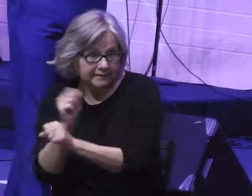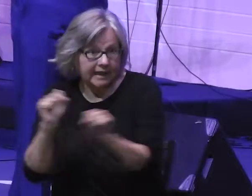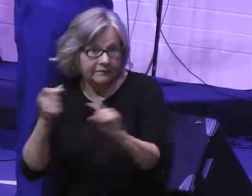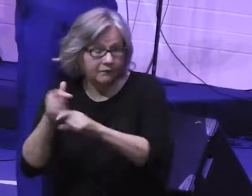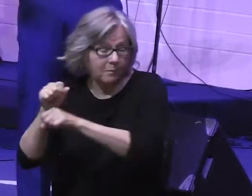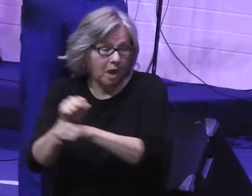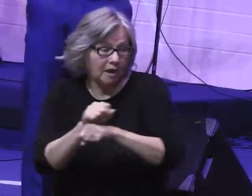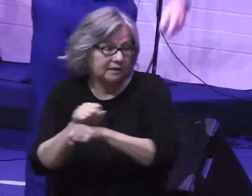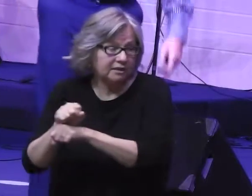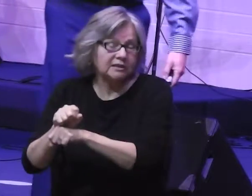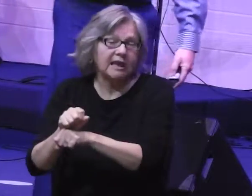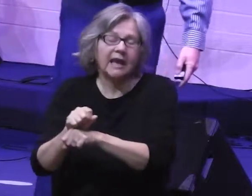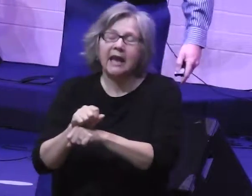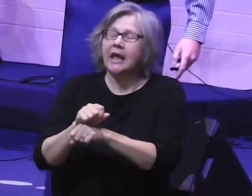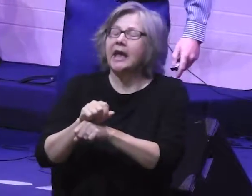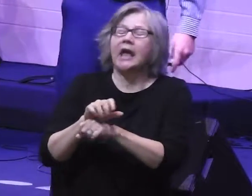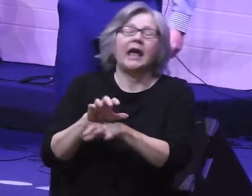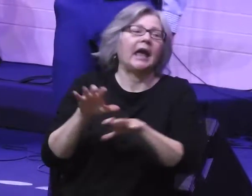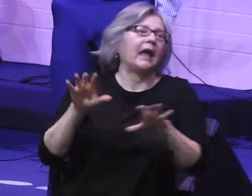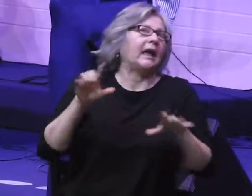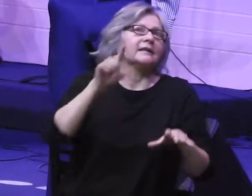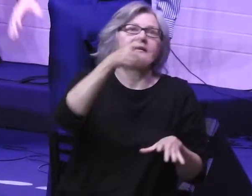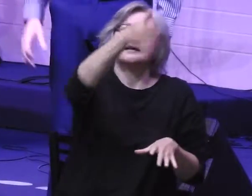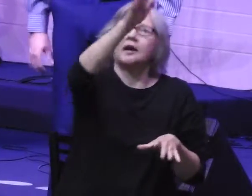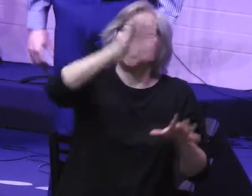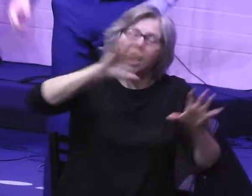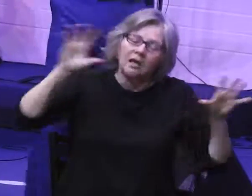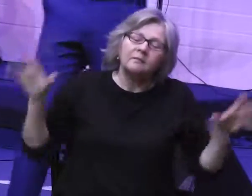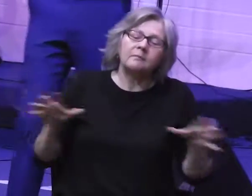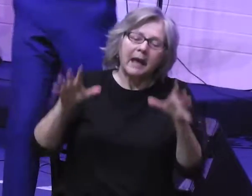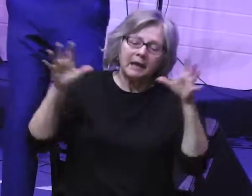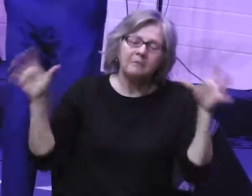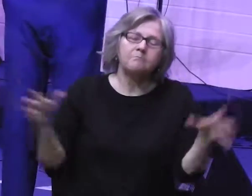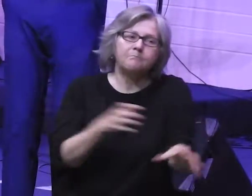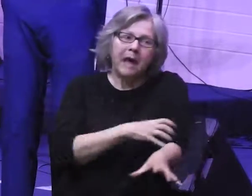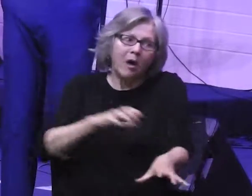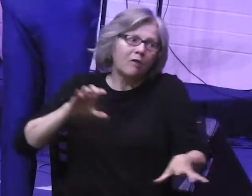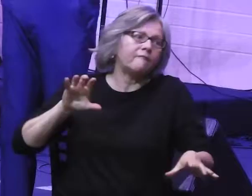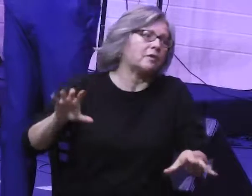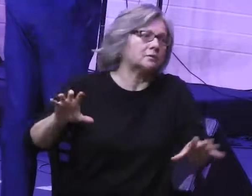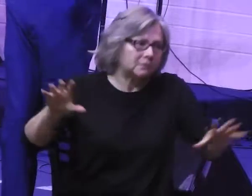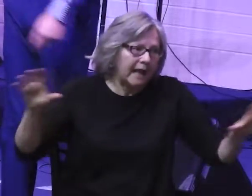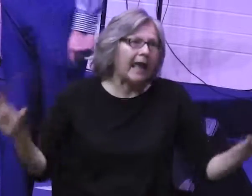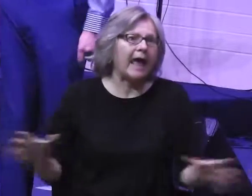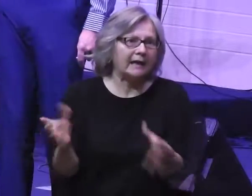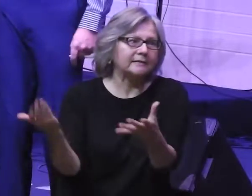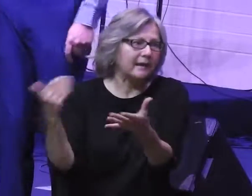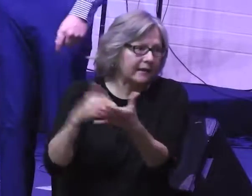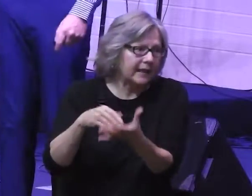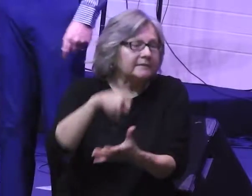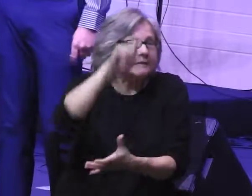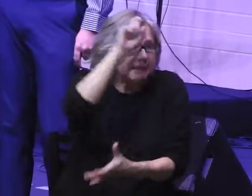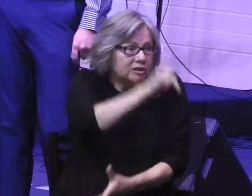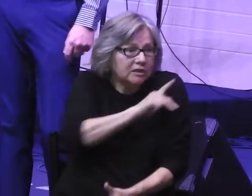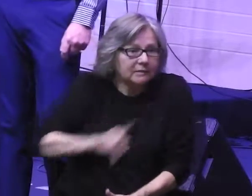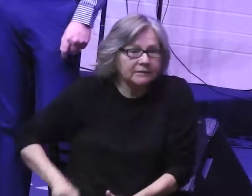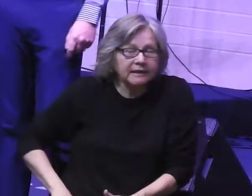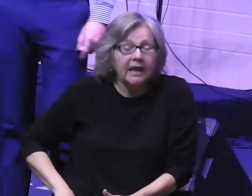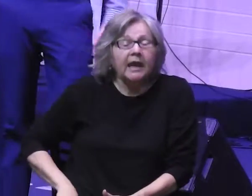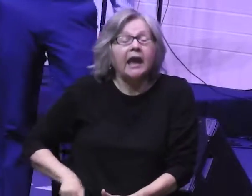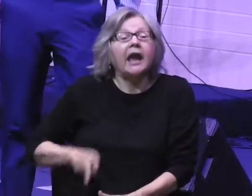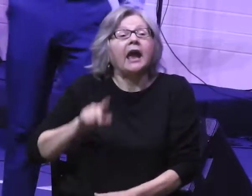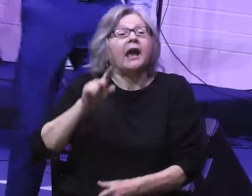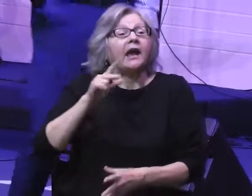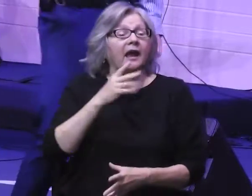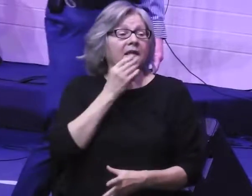powerful acts against Pharaoh and these Egyptian odds. So the Israelites are witnessing